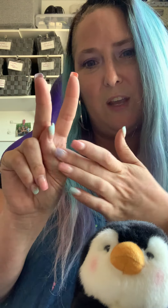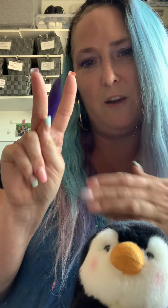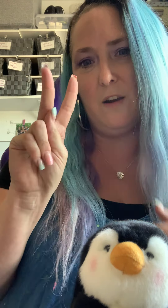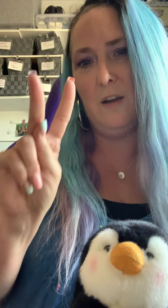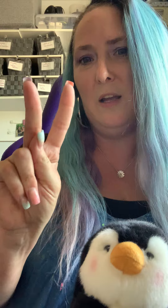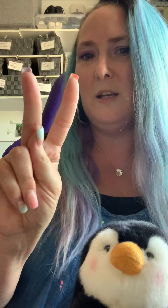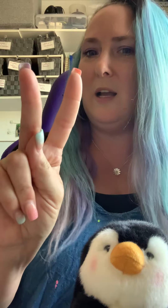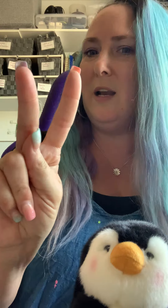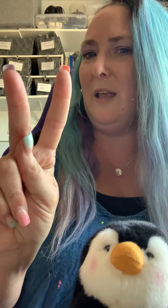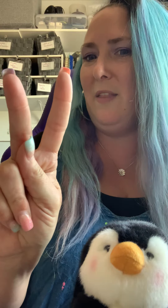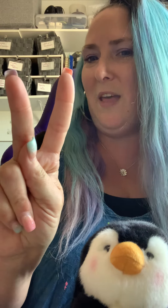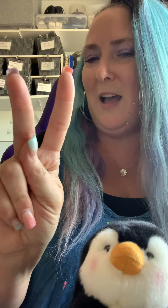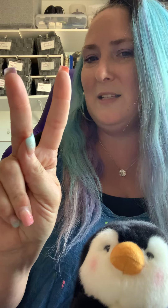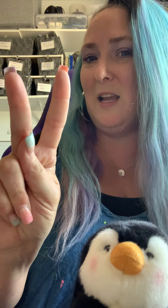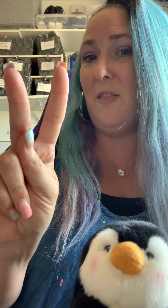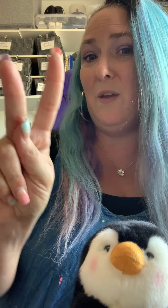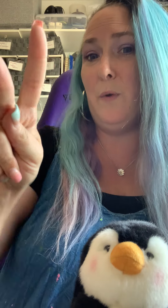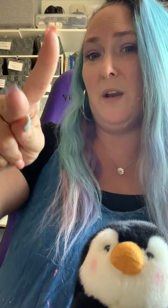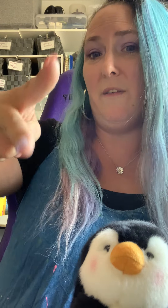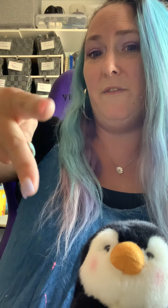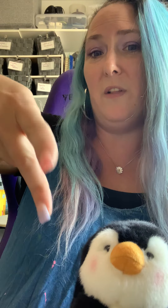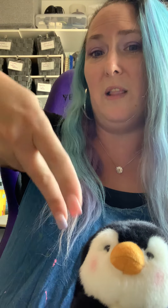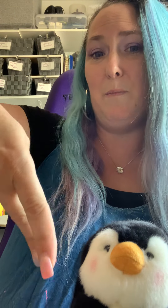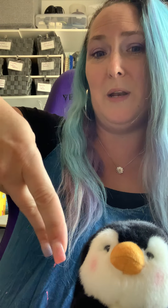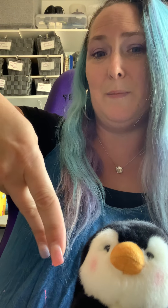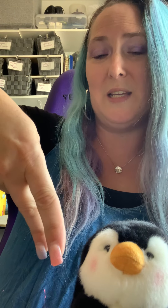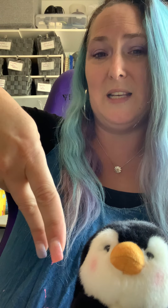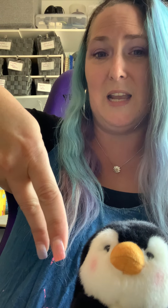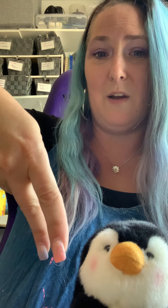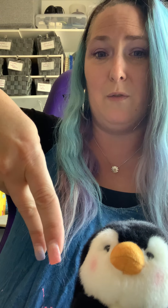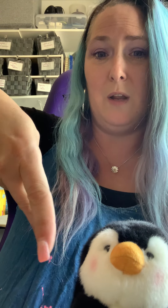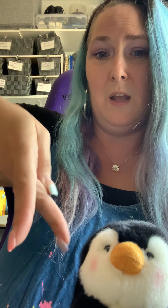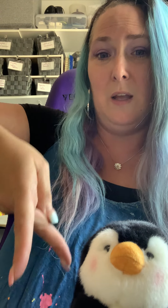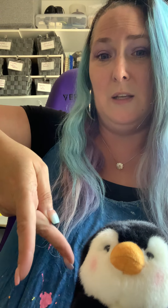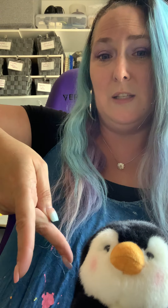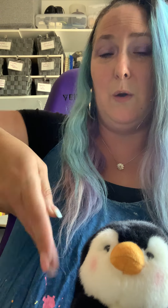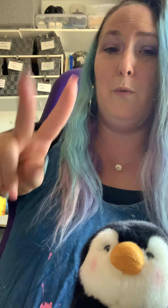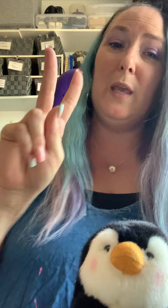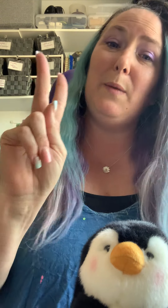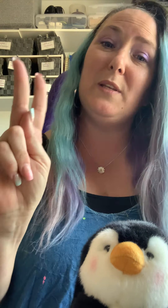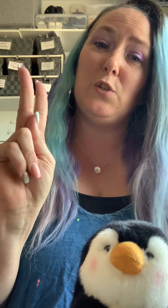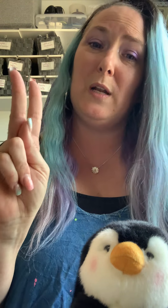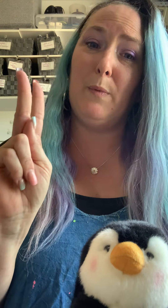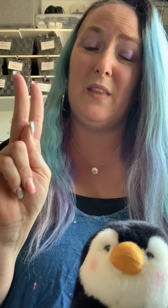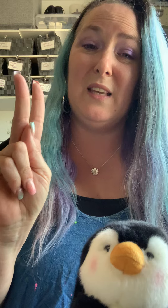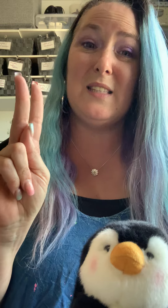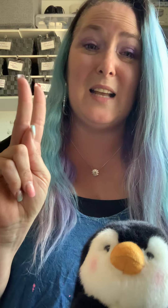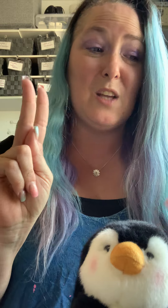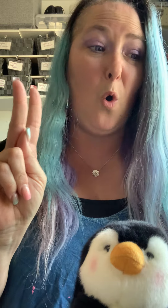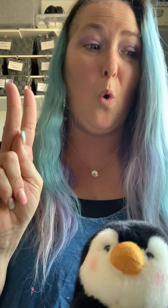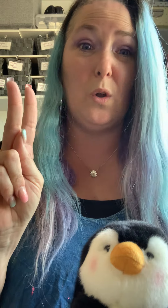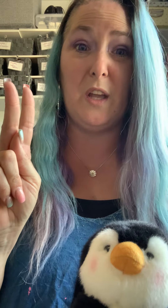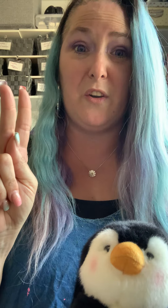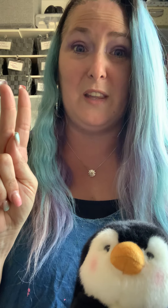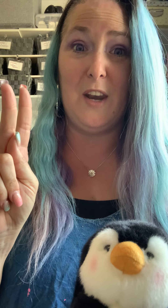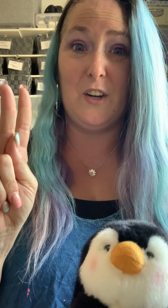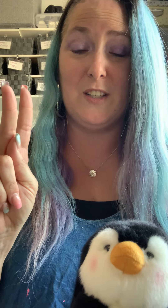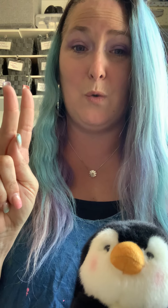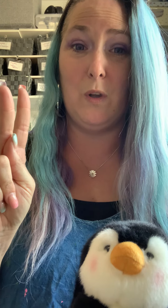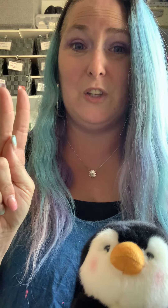finger, kind of like that. And then we're gonna flip it upside down. So if we keep it straight up like this, that's a whole nother letter. So we'll learn